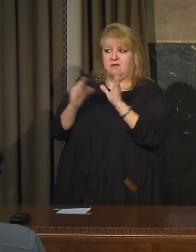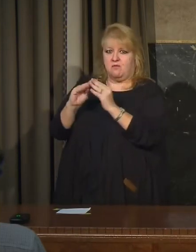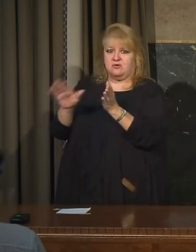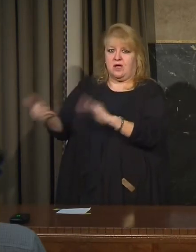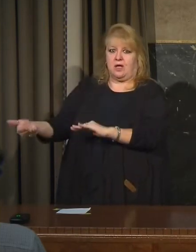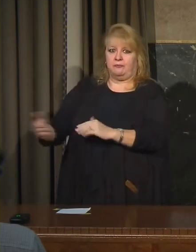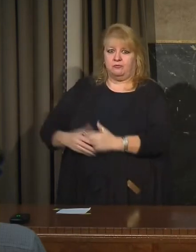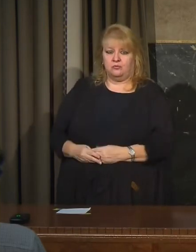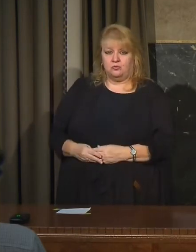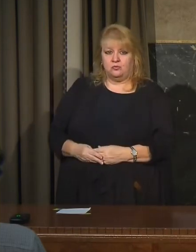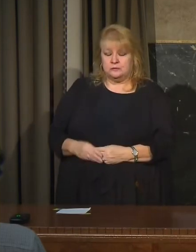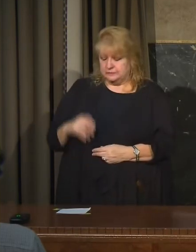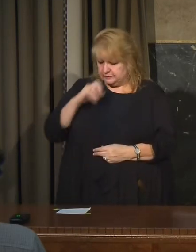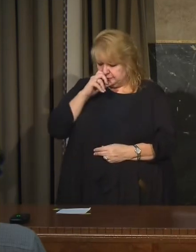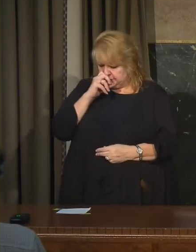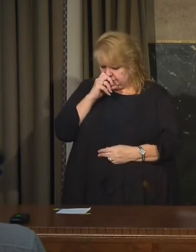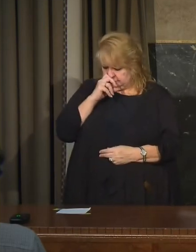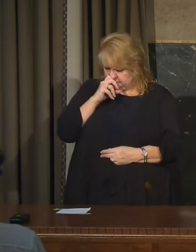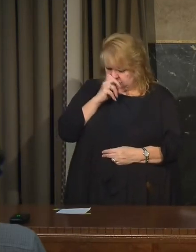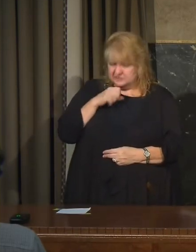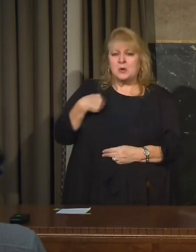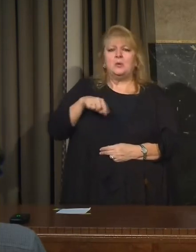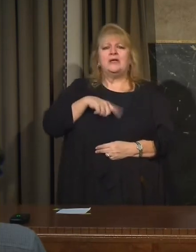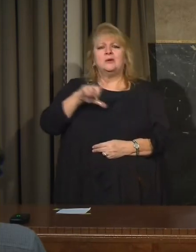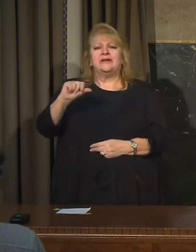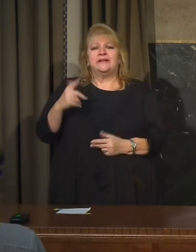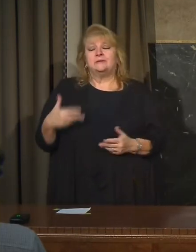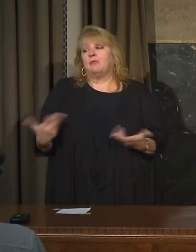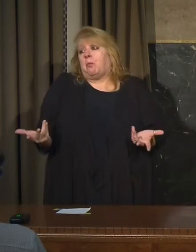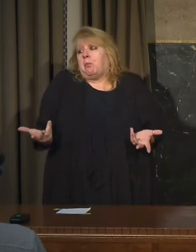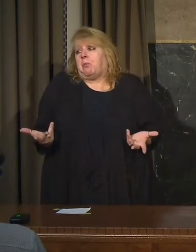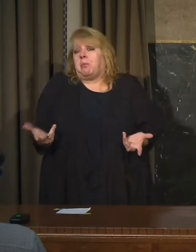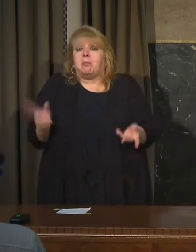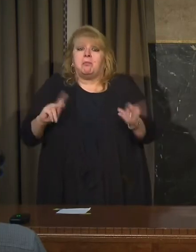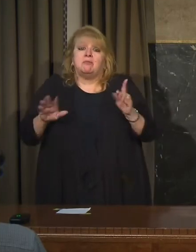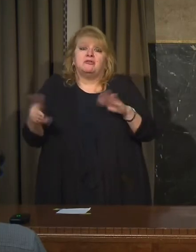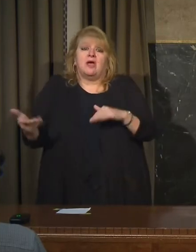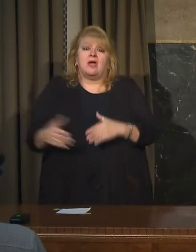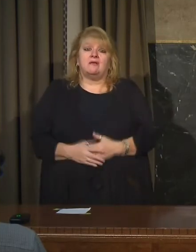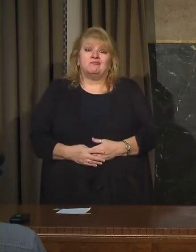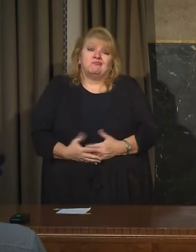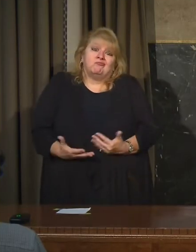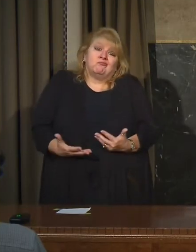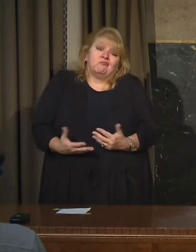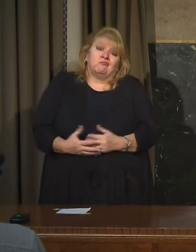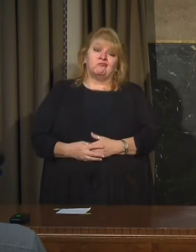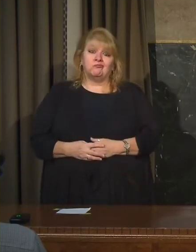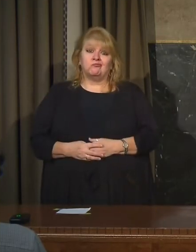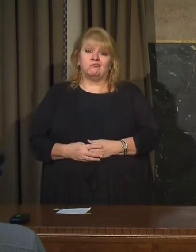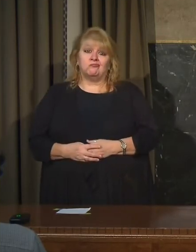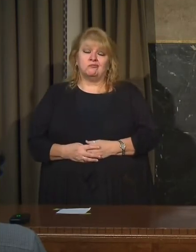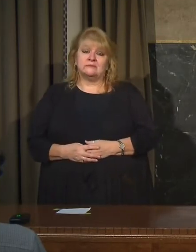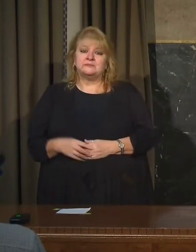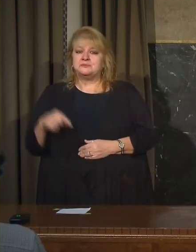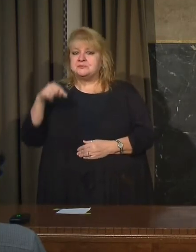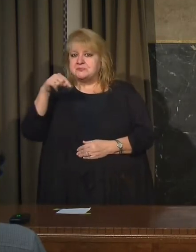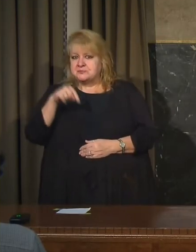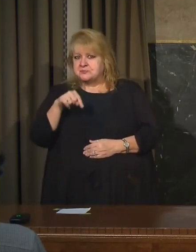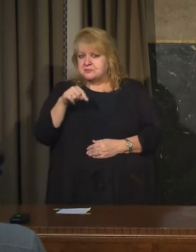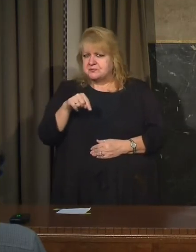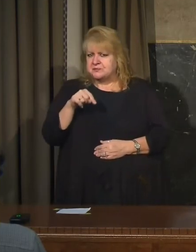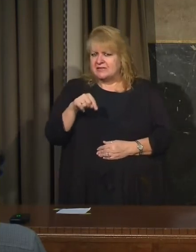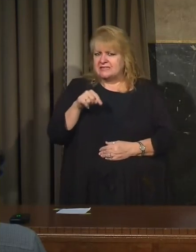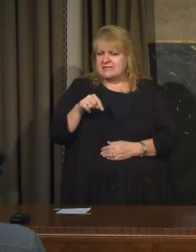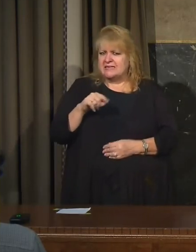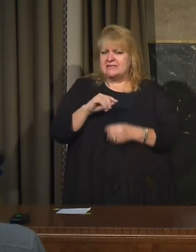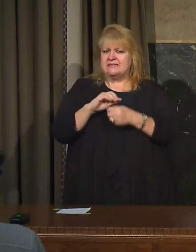that folks in Louisiana should accept. This virus does not spread unless we let it. It's spreading more now than